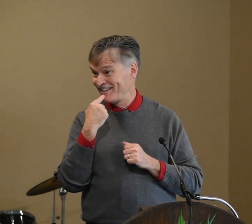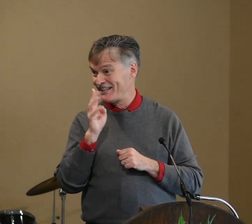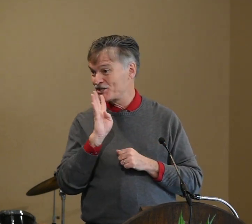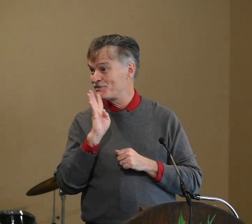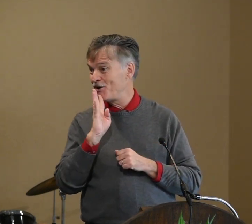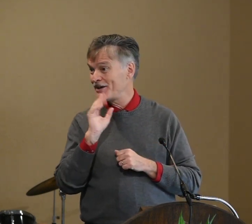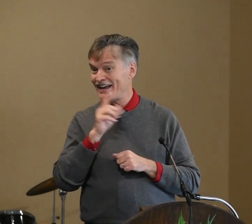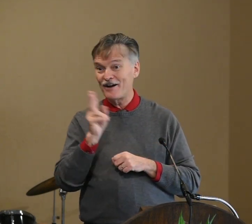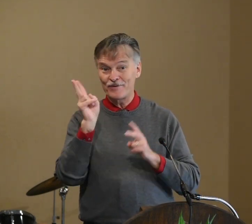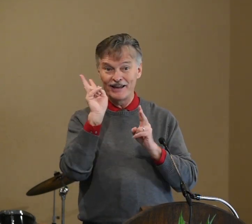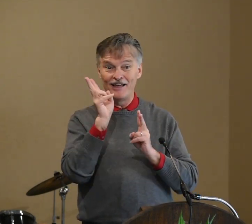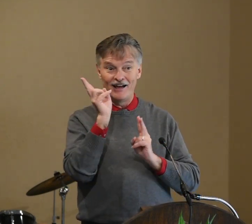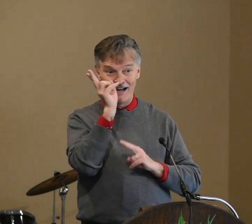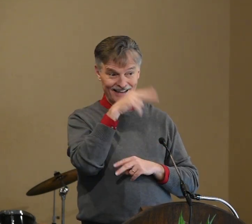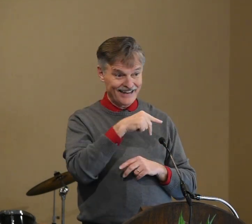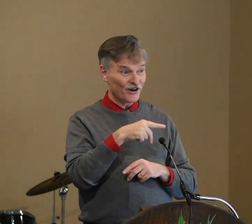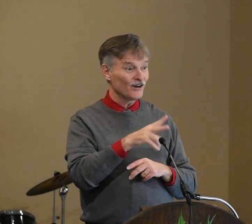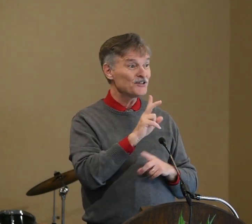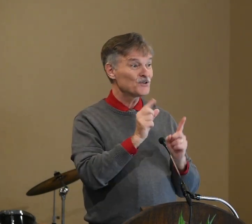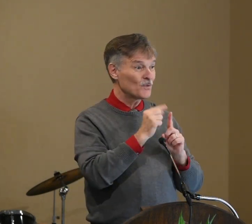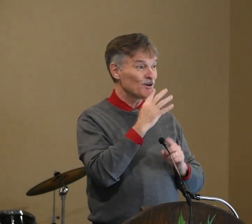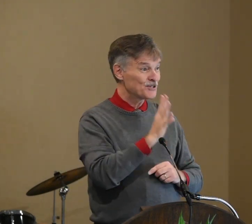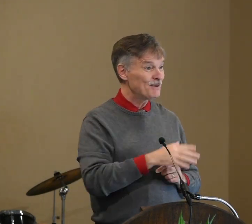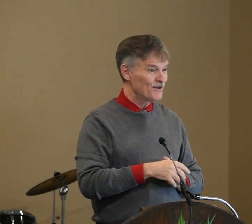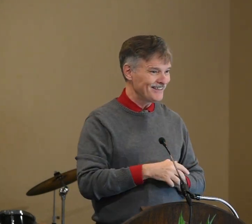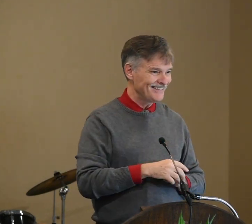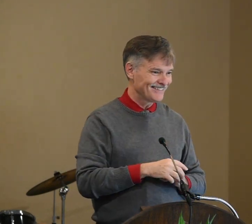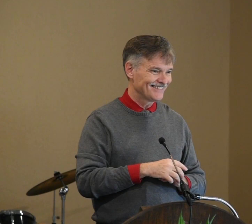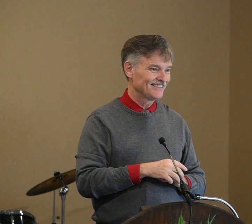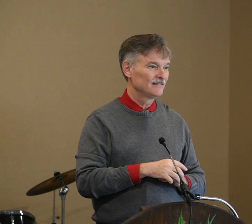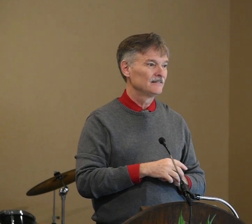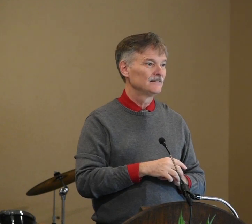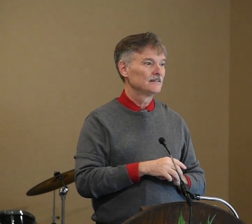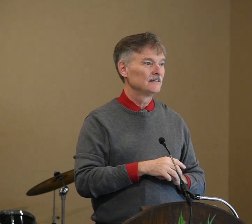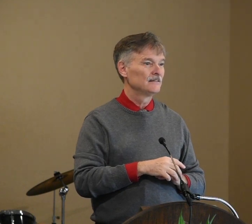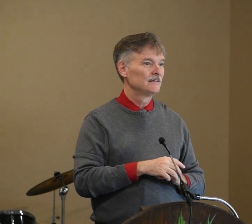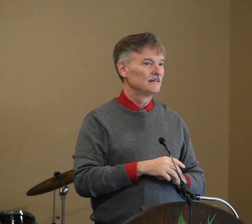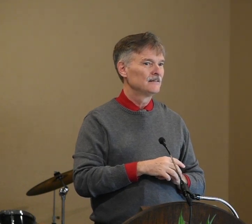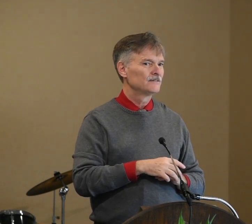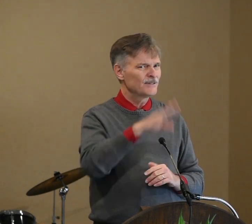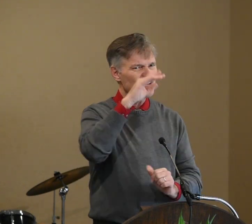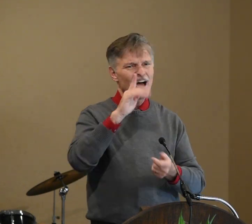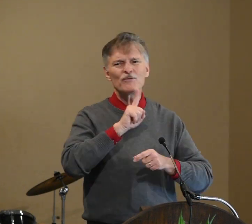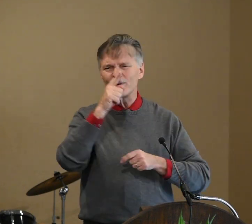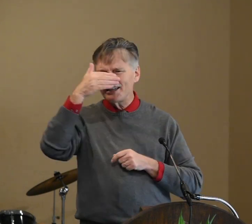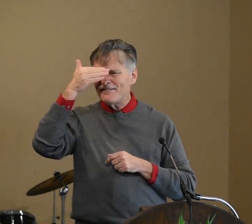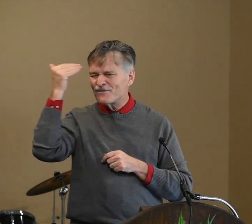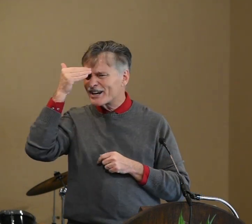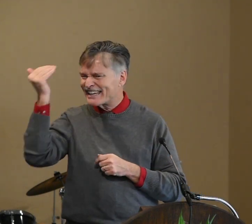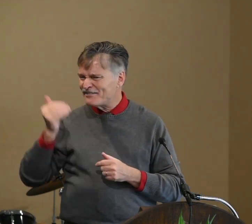that's spoken, every careless word spoken. So is God really